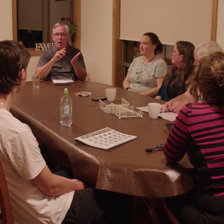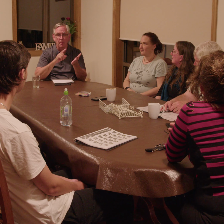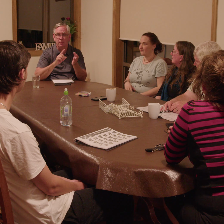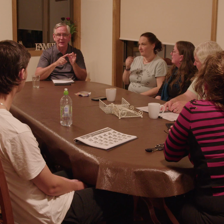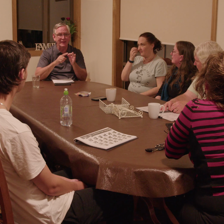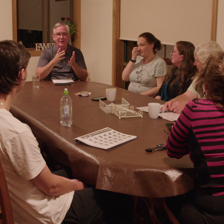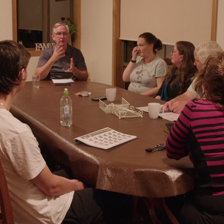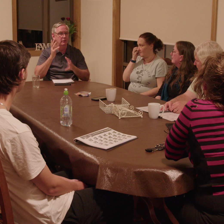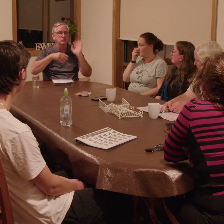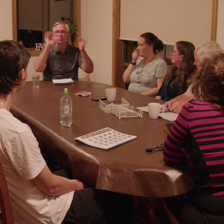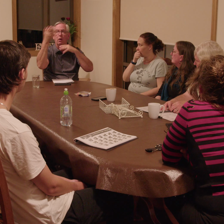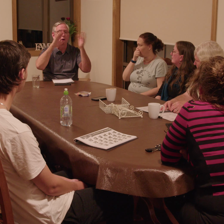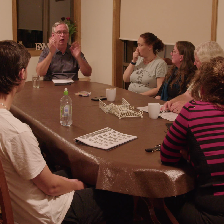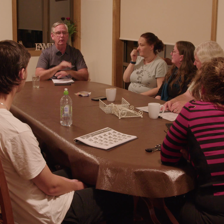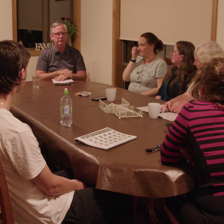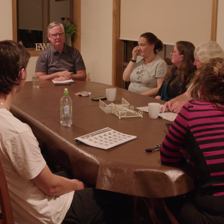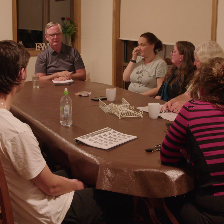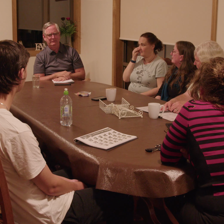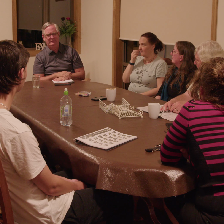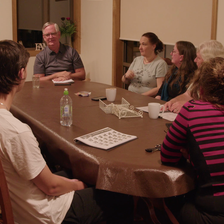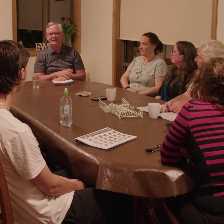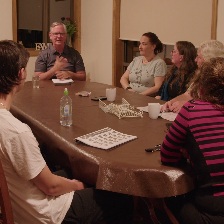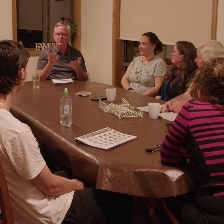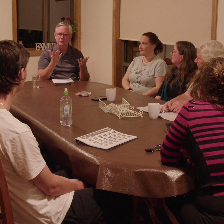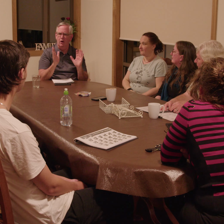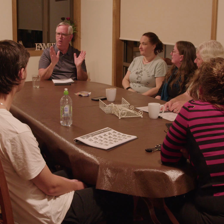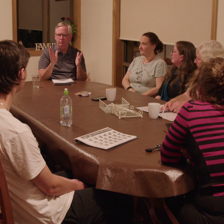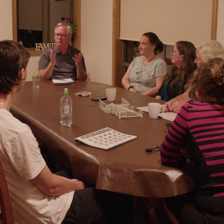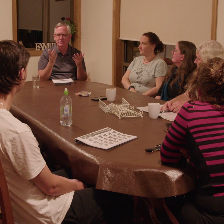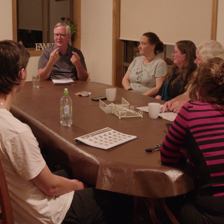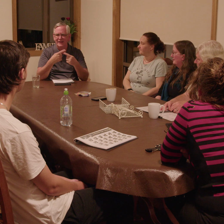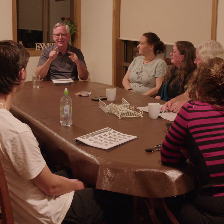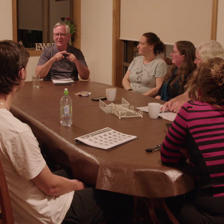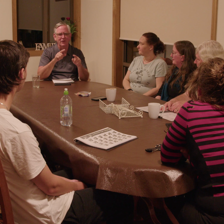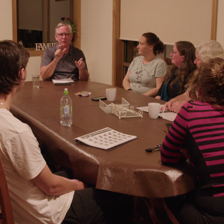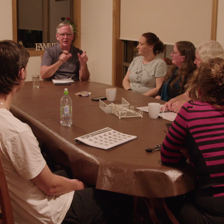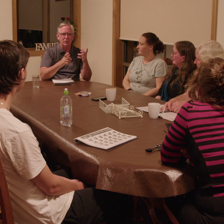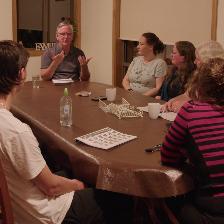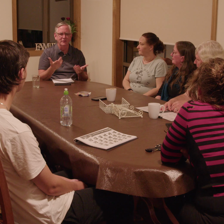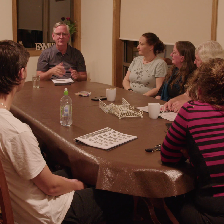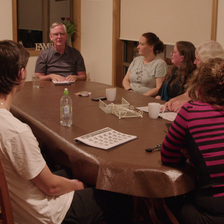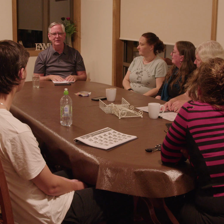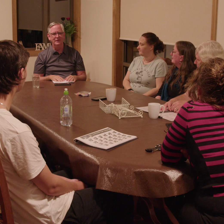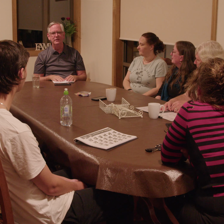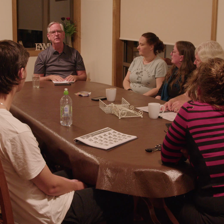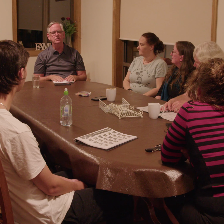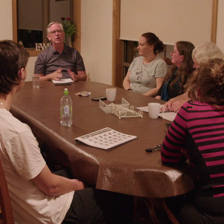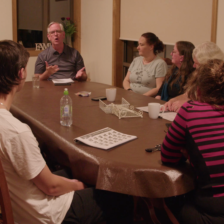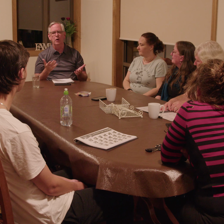acquired sign language as they went along, and they don't have a good idea, and some of their signs are not actually correct. Yeah.